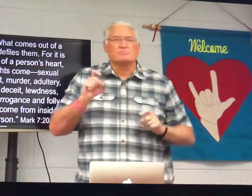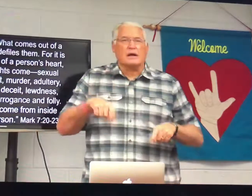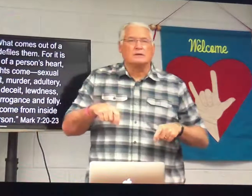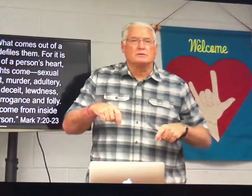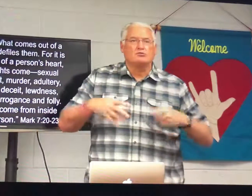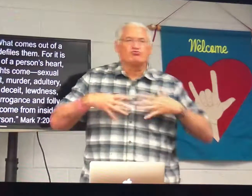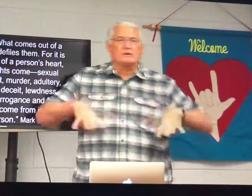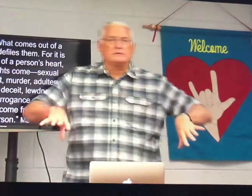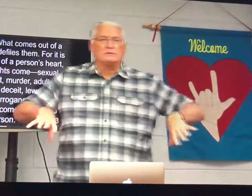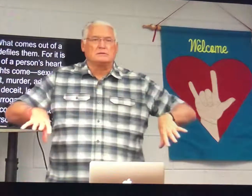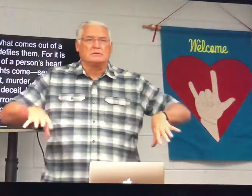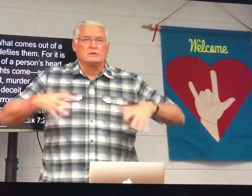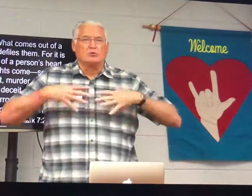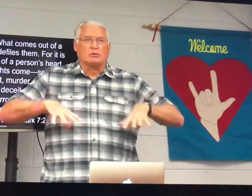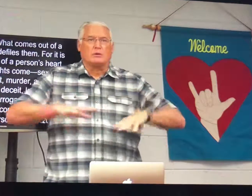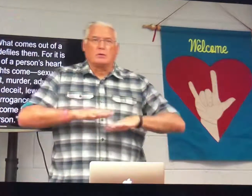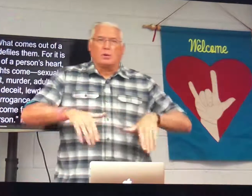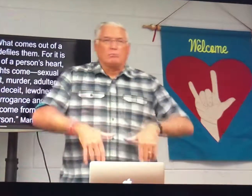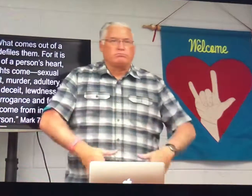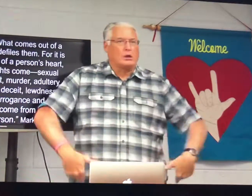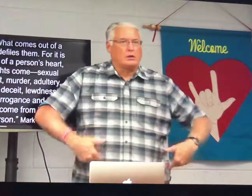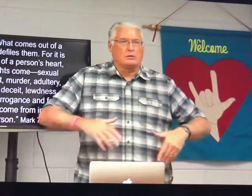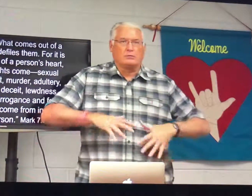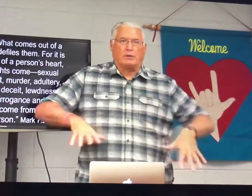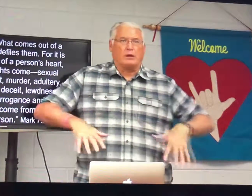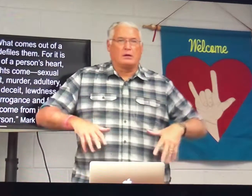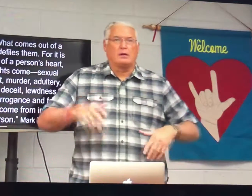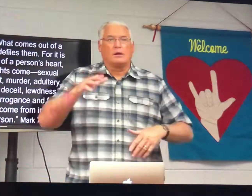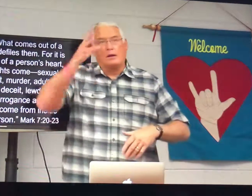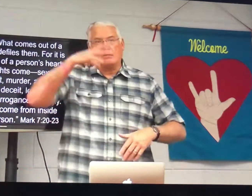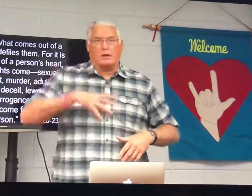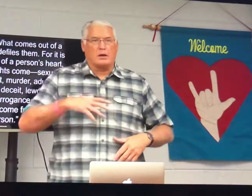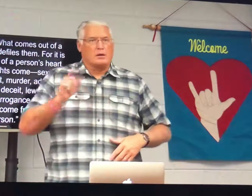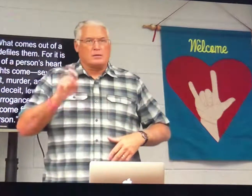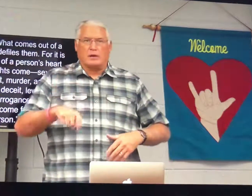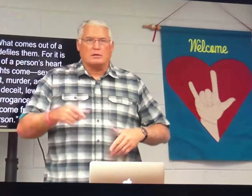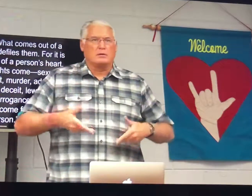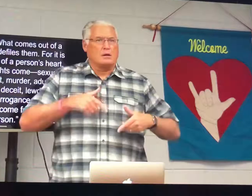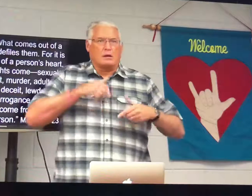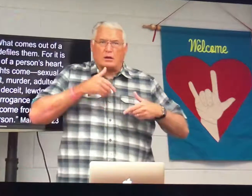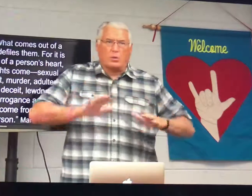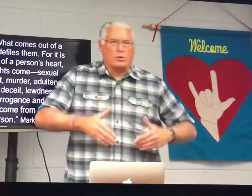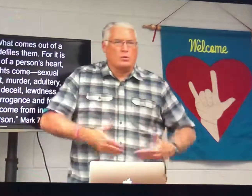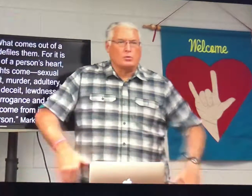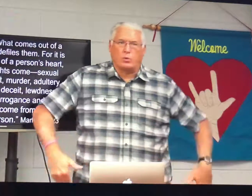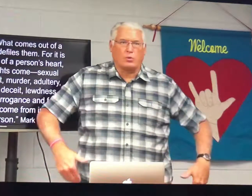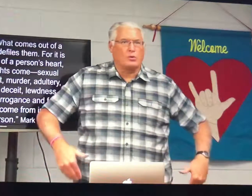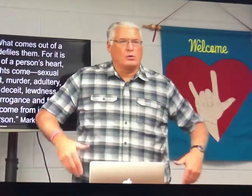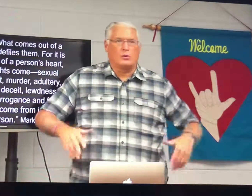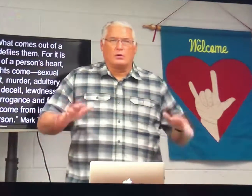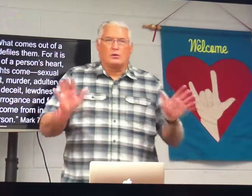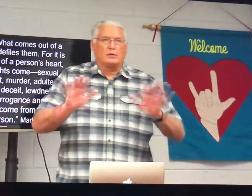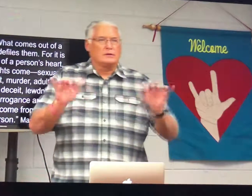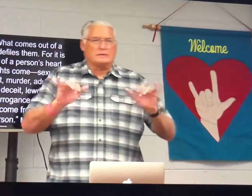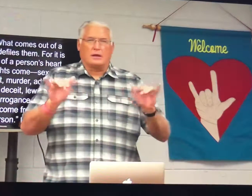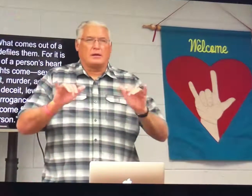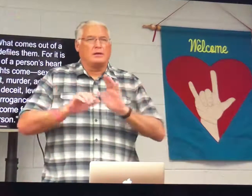Heading at 2/3 for Hunter Wood. He departs with a couple men on. The new Monopoly Jackpot Scratch-Offs from the Florida